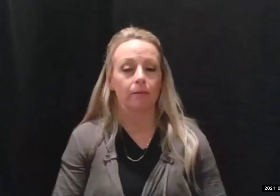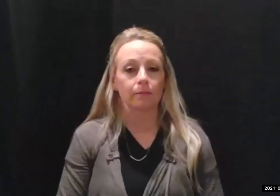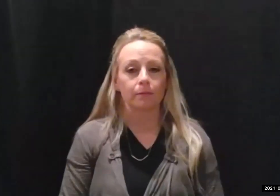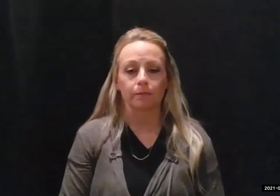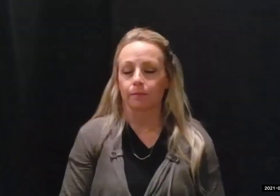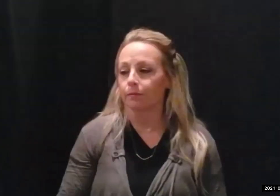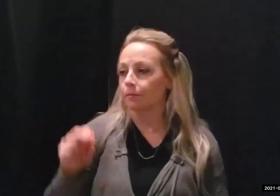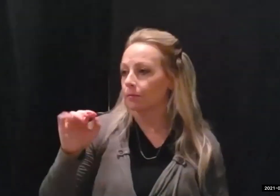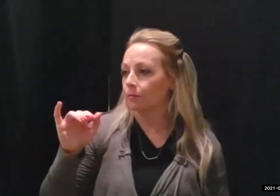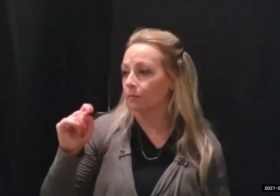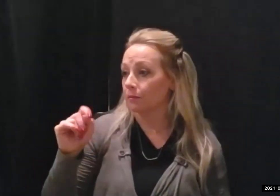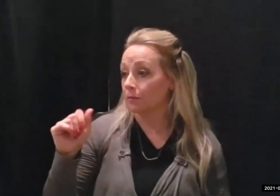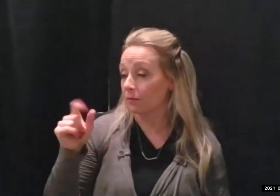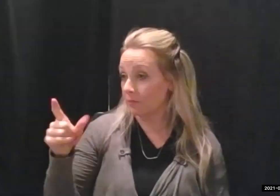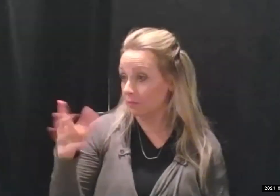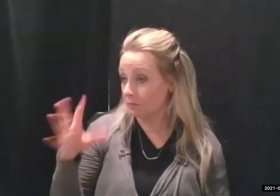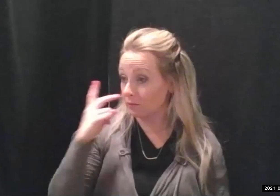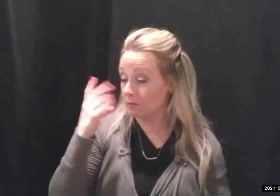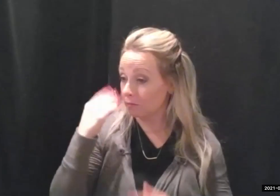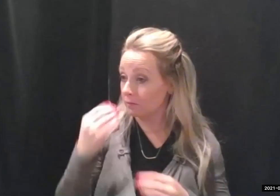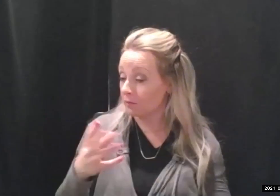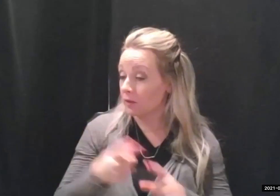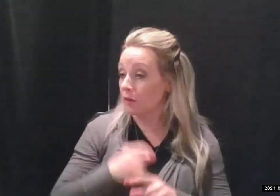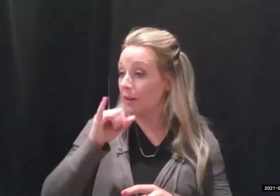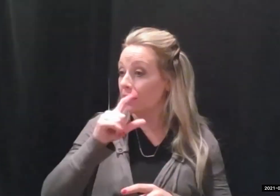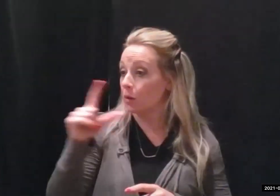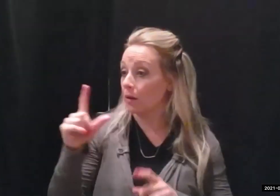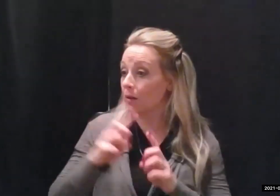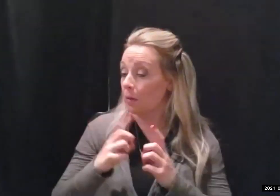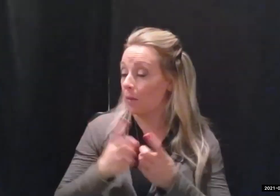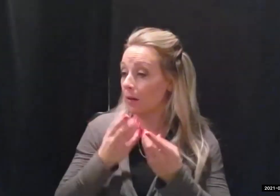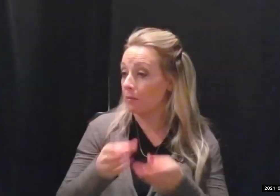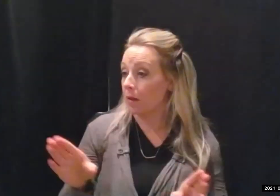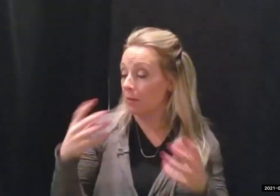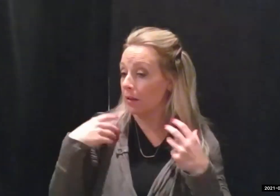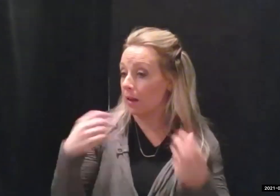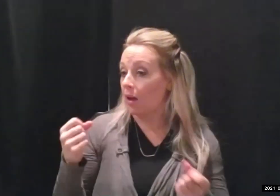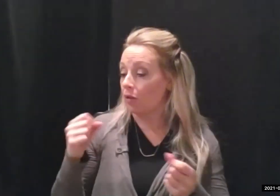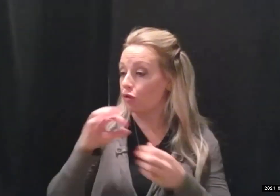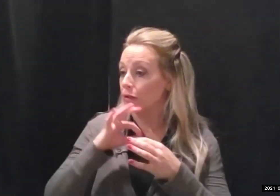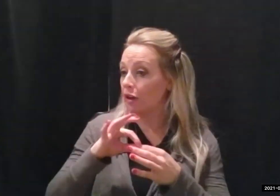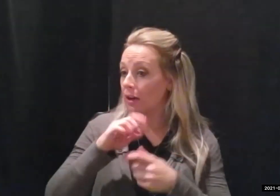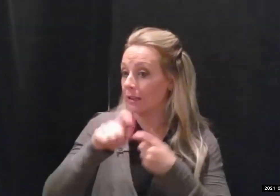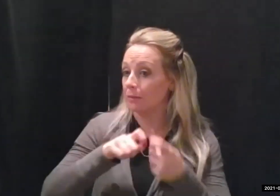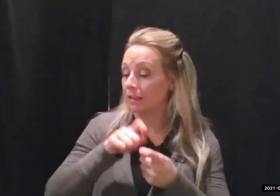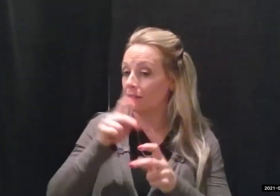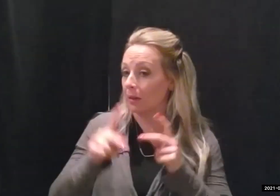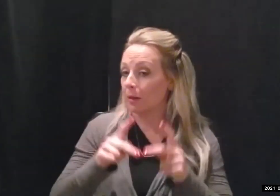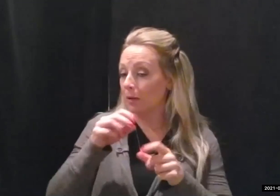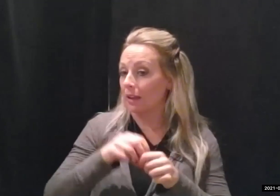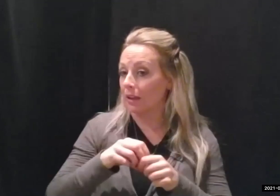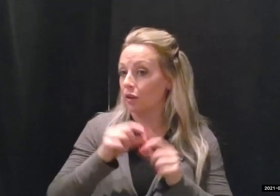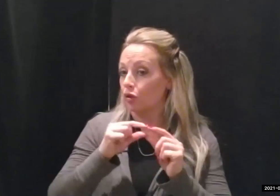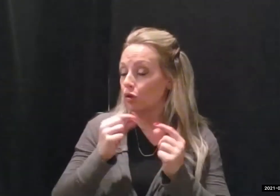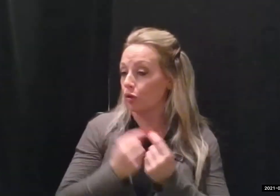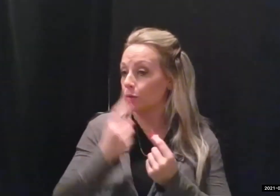Nita, have we seen any information from the Illinois Department of Public Health about certain people in groups 1B